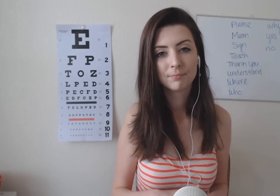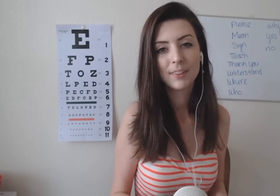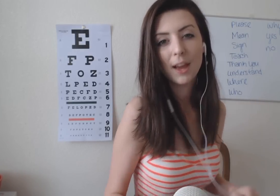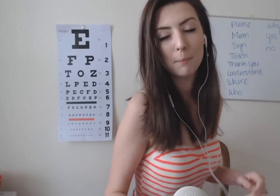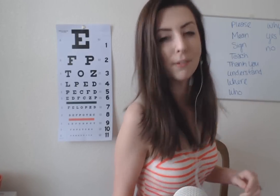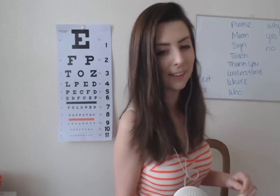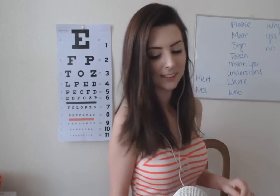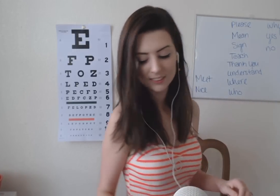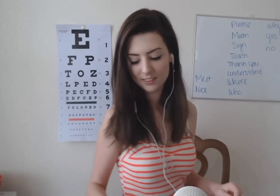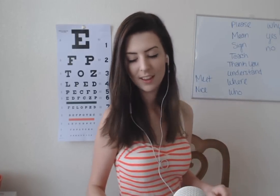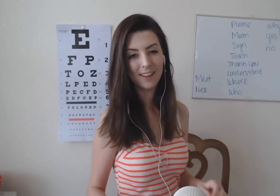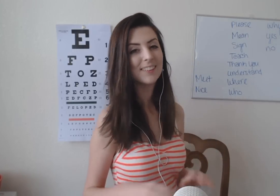Yeah, perfect. Yeah.